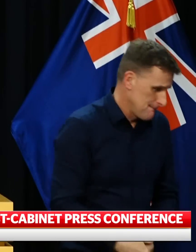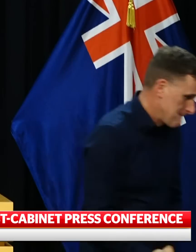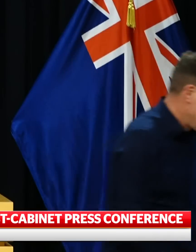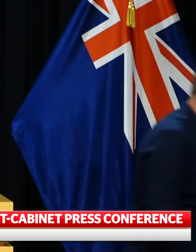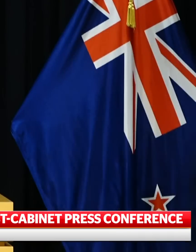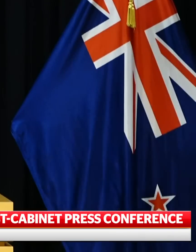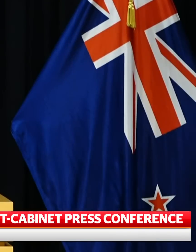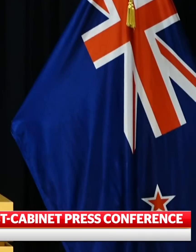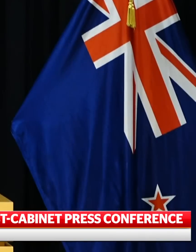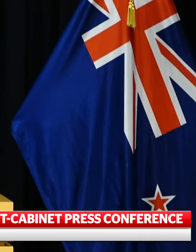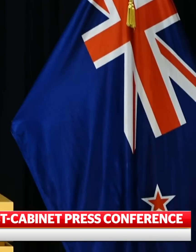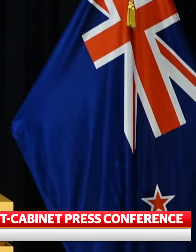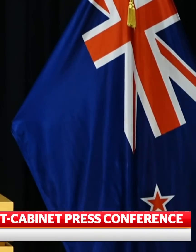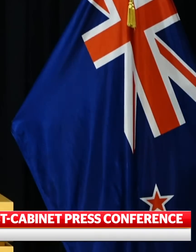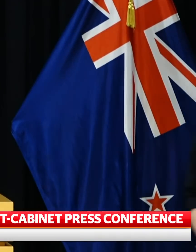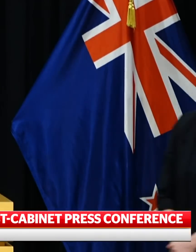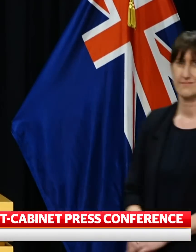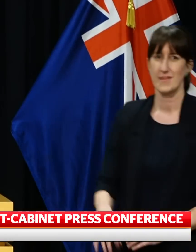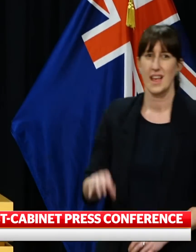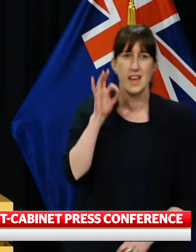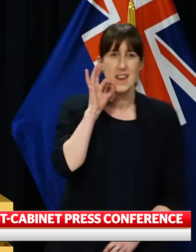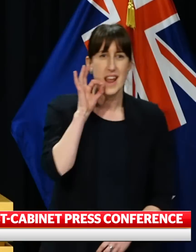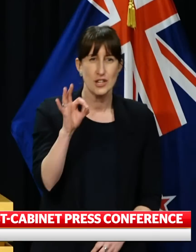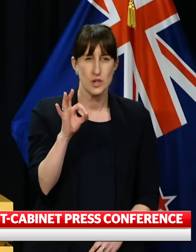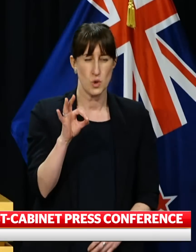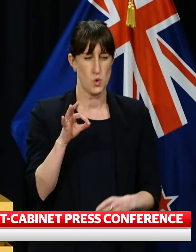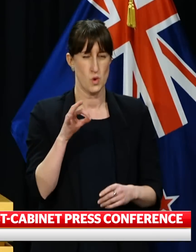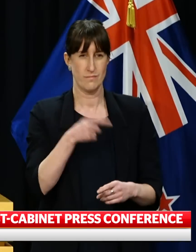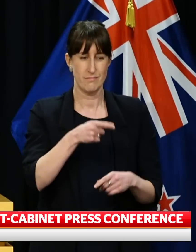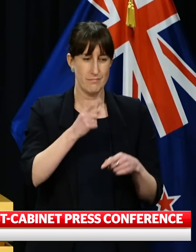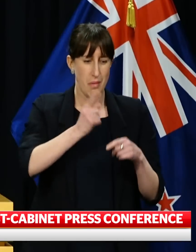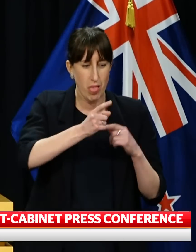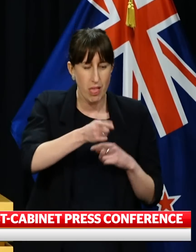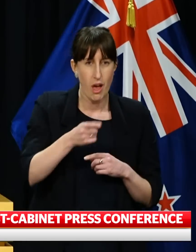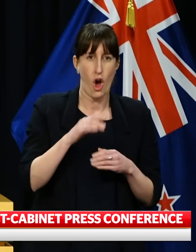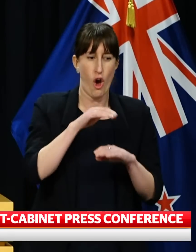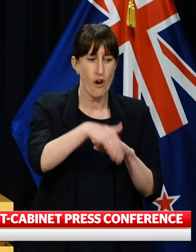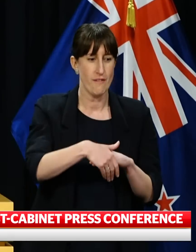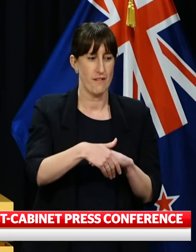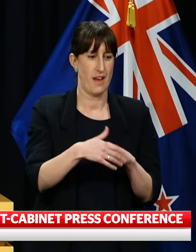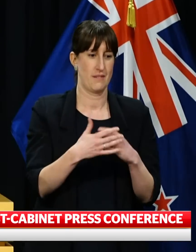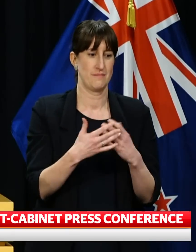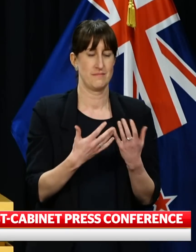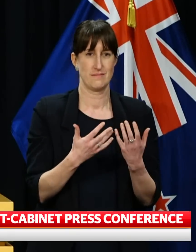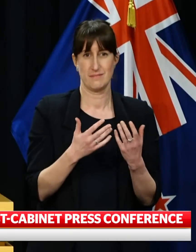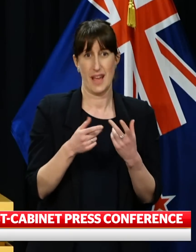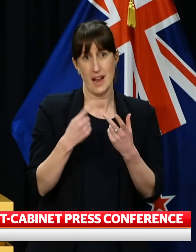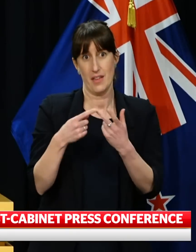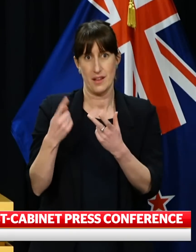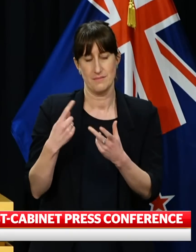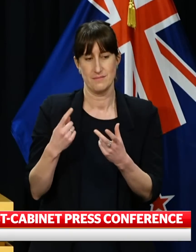critical of the idea of Labour, Te Pāti Māori and the Greens in some sort of post-government